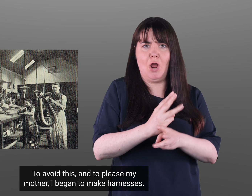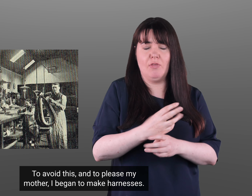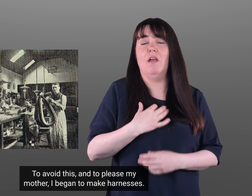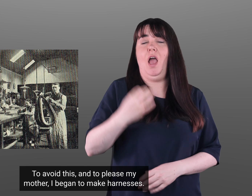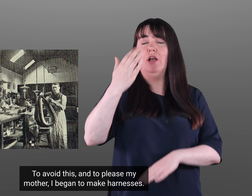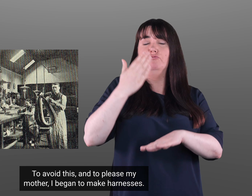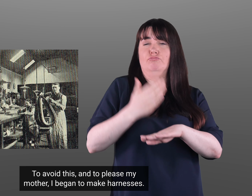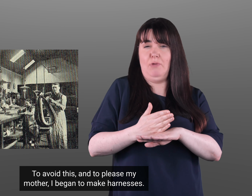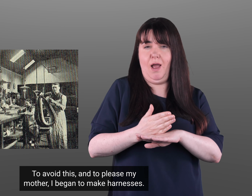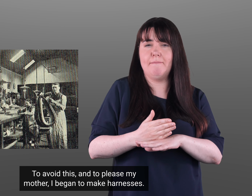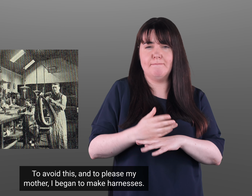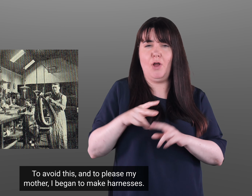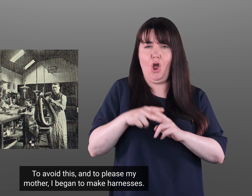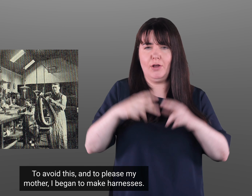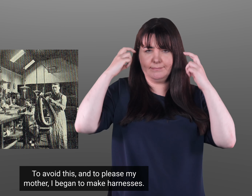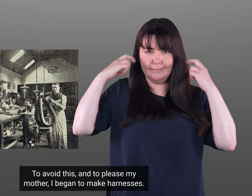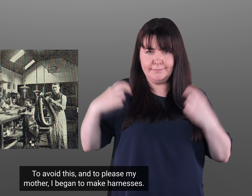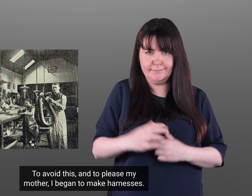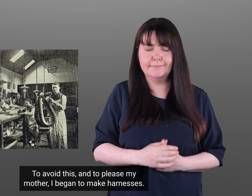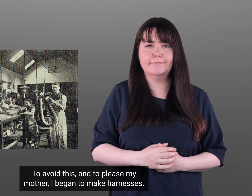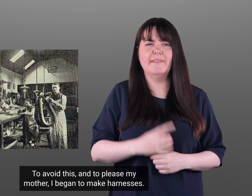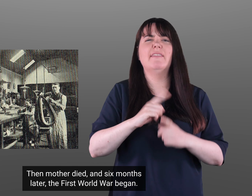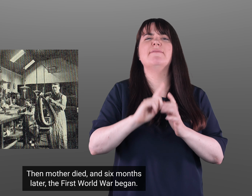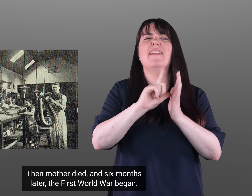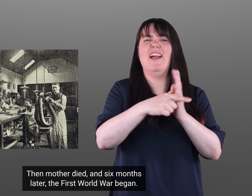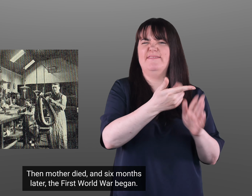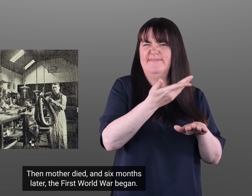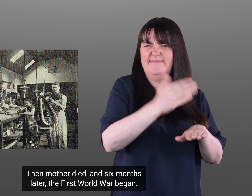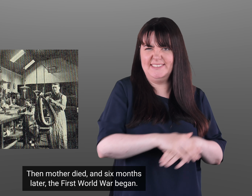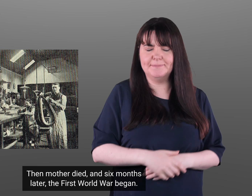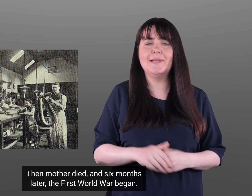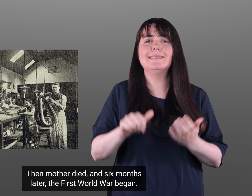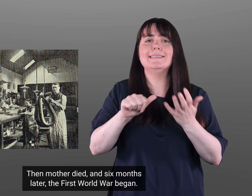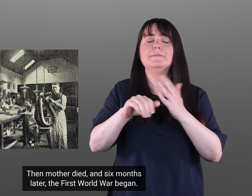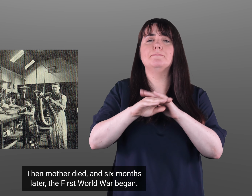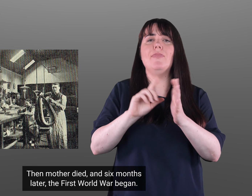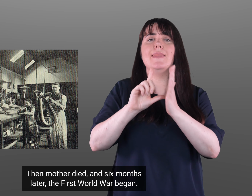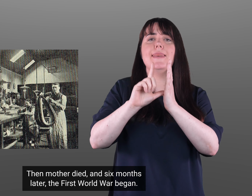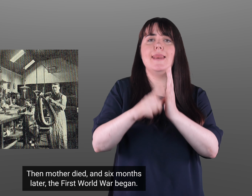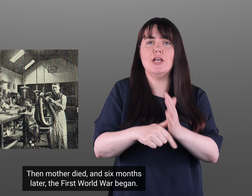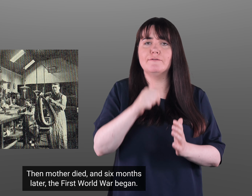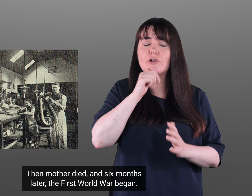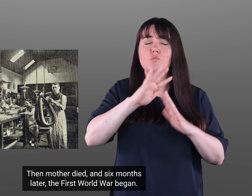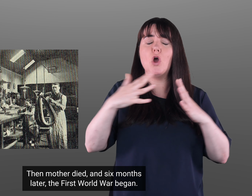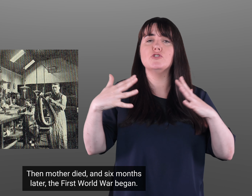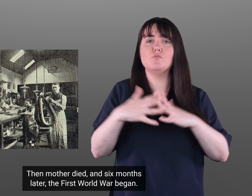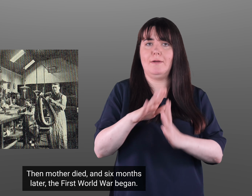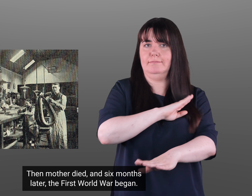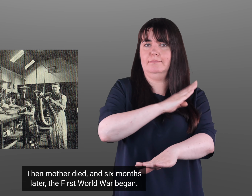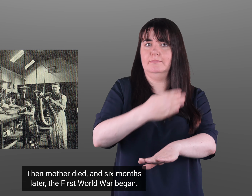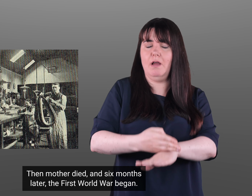avoid this, and to please my mother, I began to make harnesses. Then Mother died, and 6 months later, the First World War